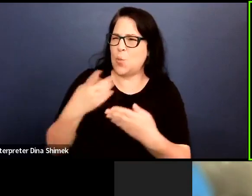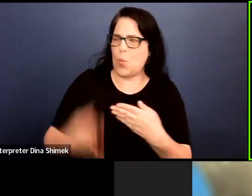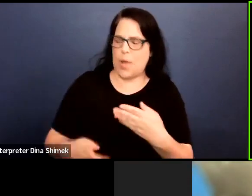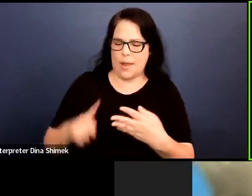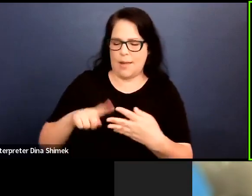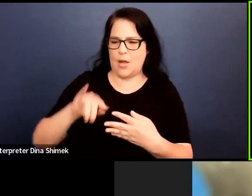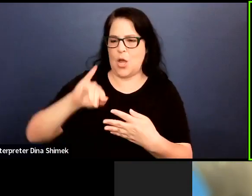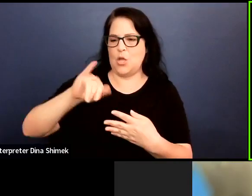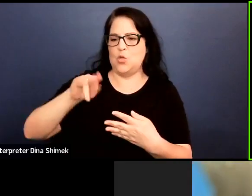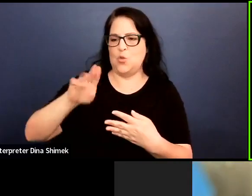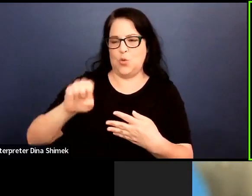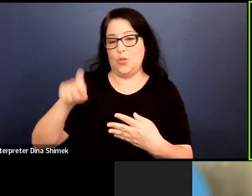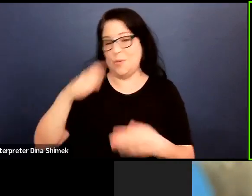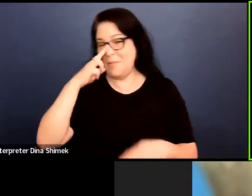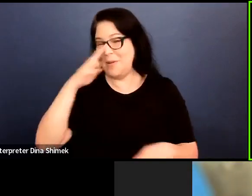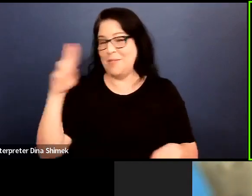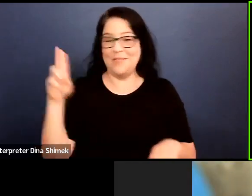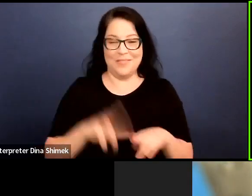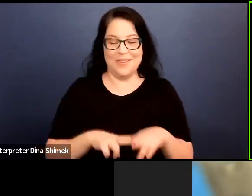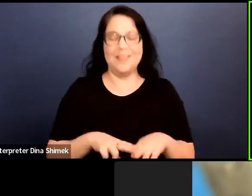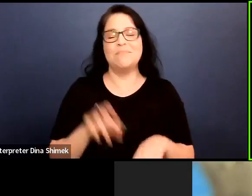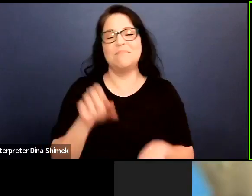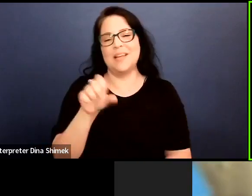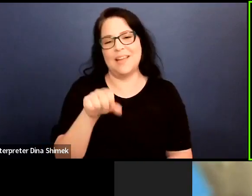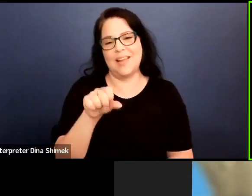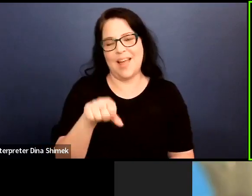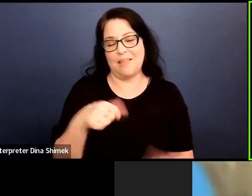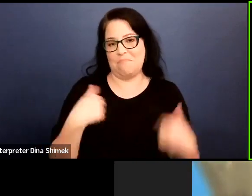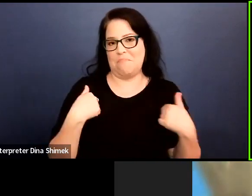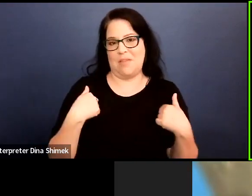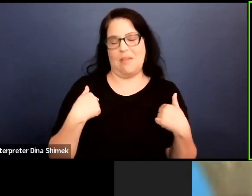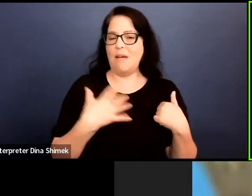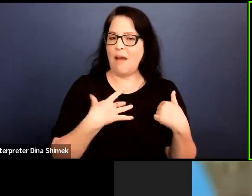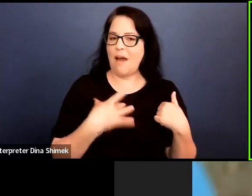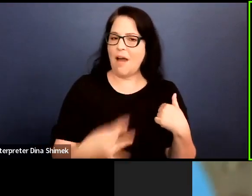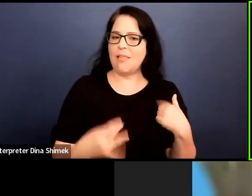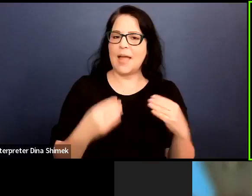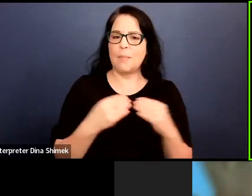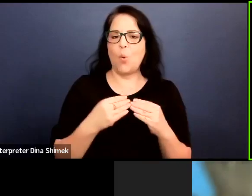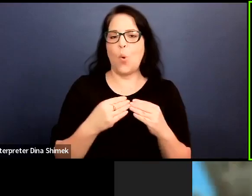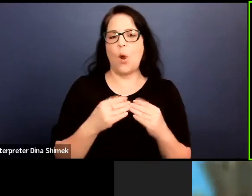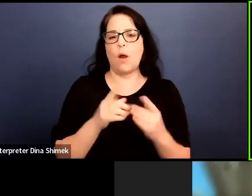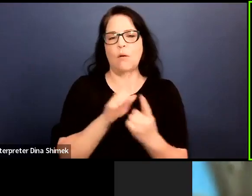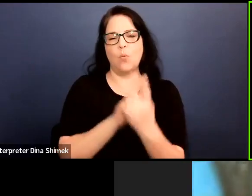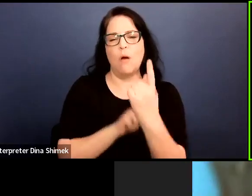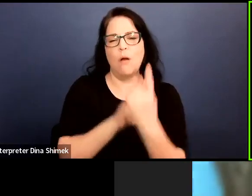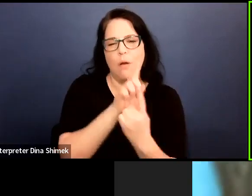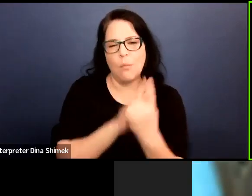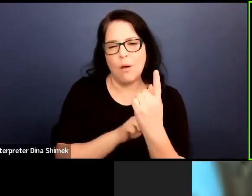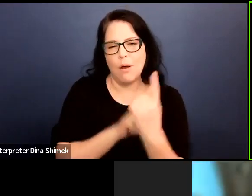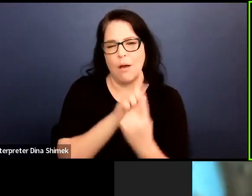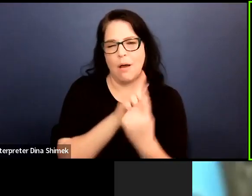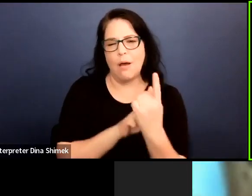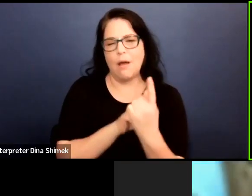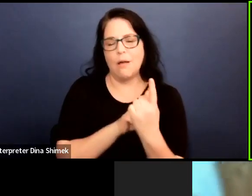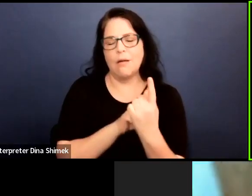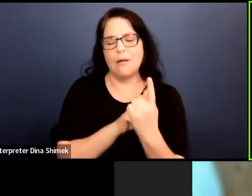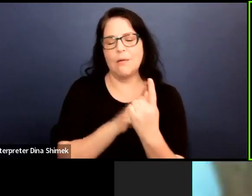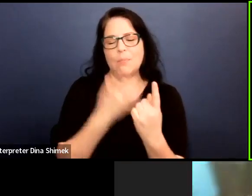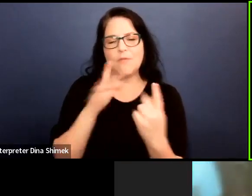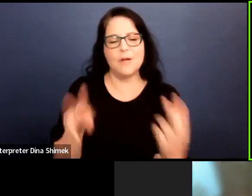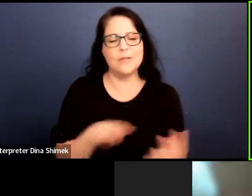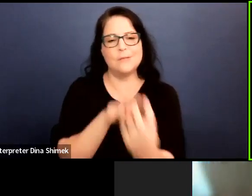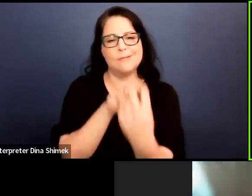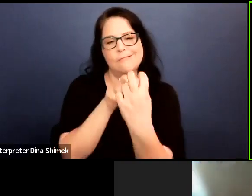fun time. But yeah, you know, I like the more intimate one-on-one. I love to be able to sit down and